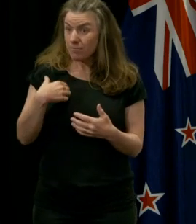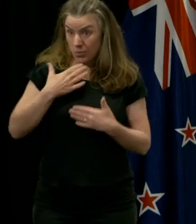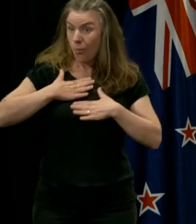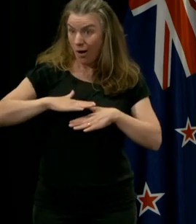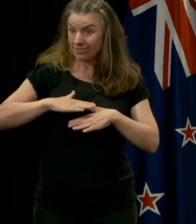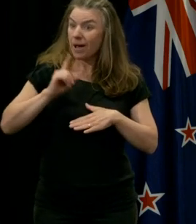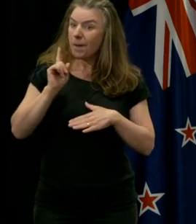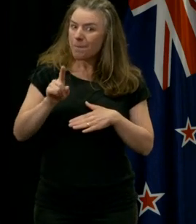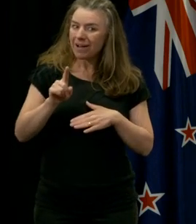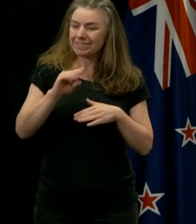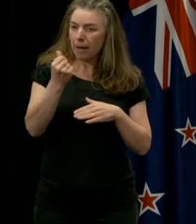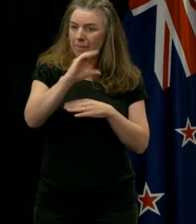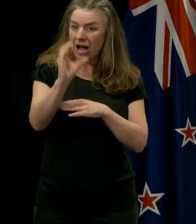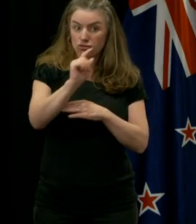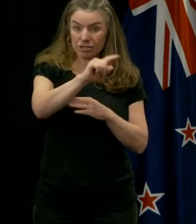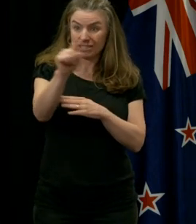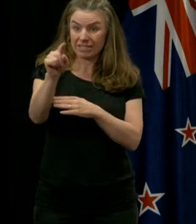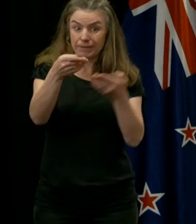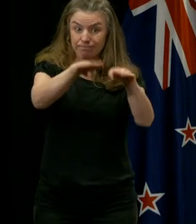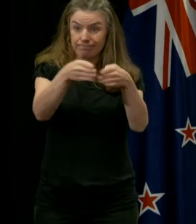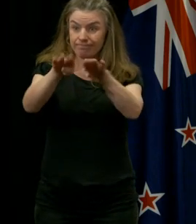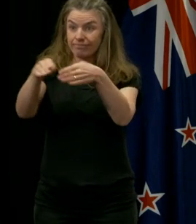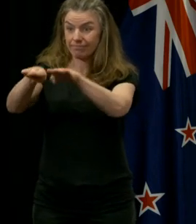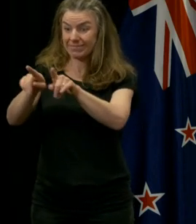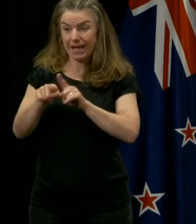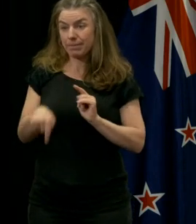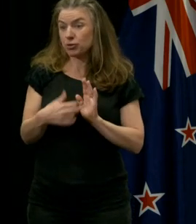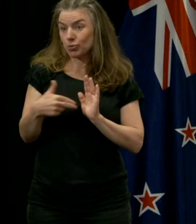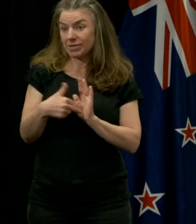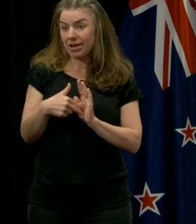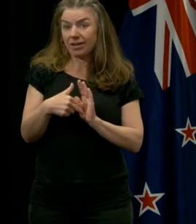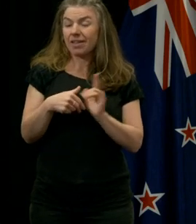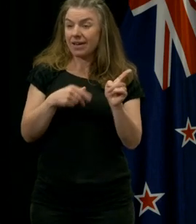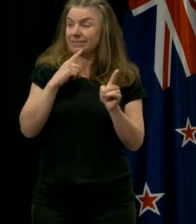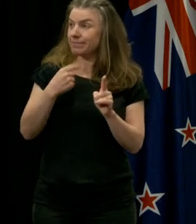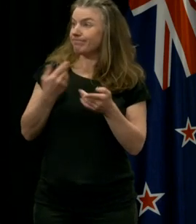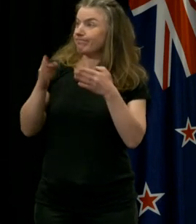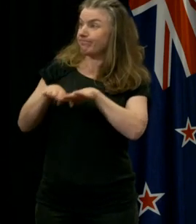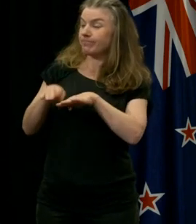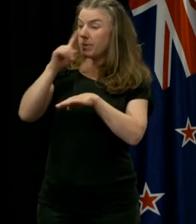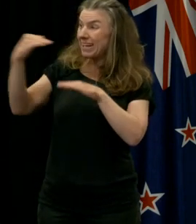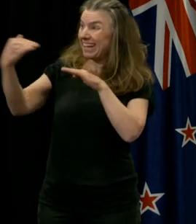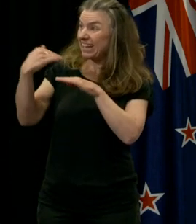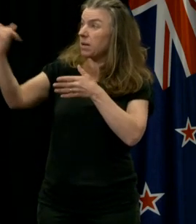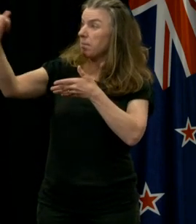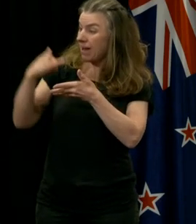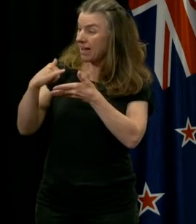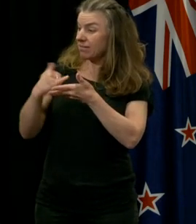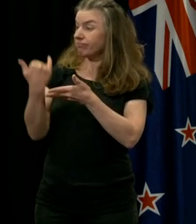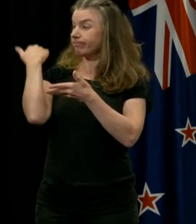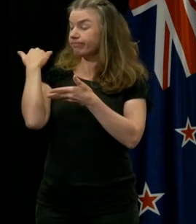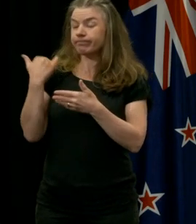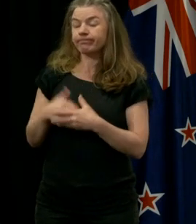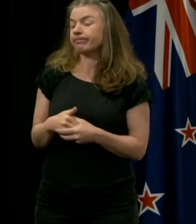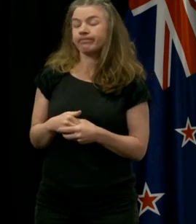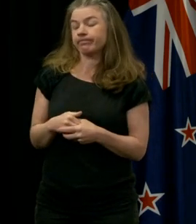It's simply the fact that their countries have done what we've done, and they've said that they are closing their borders. but some have closed off transit